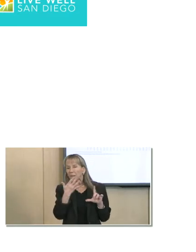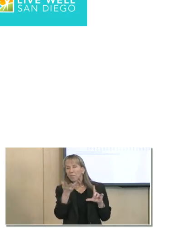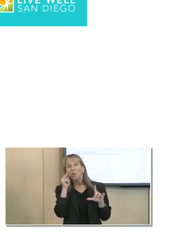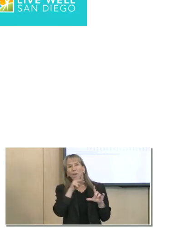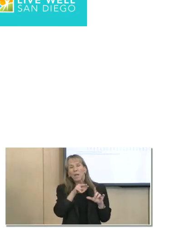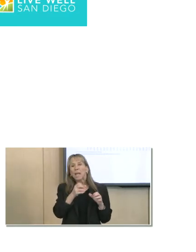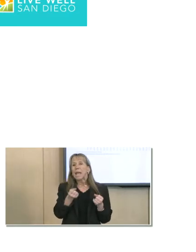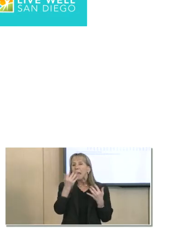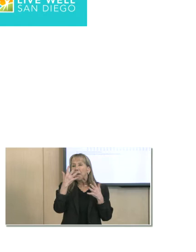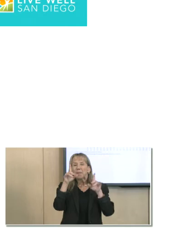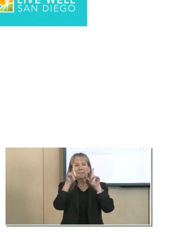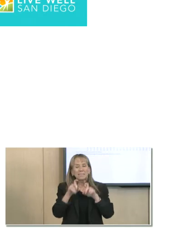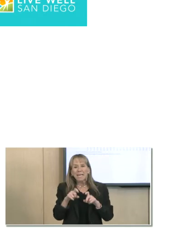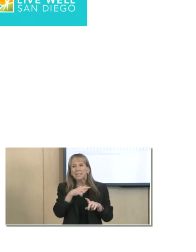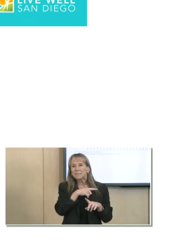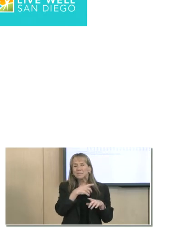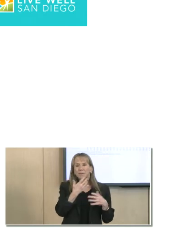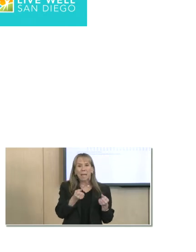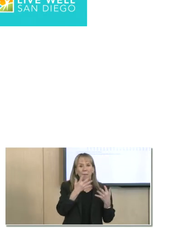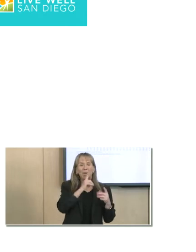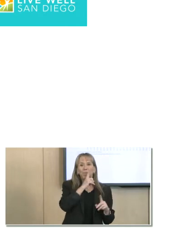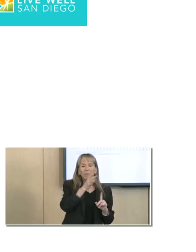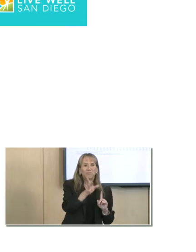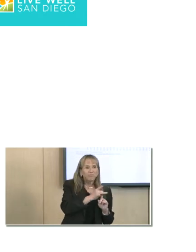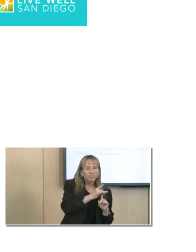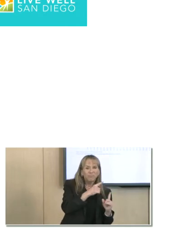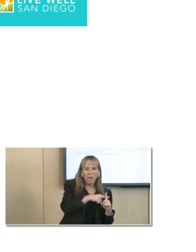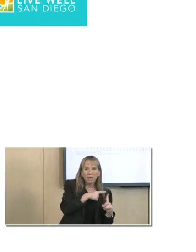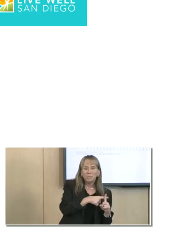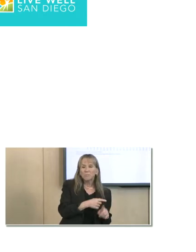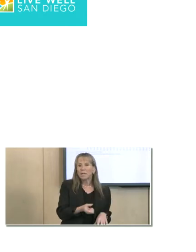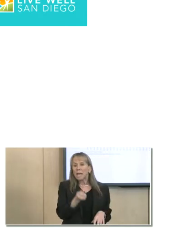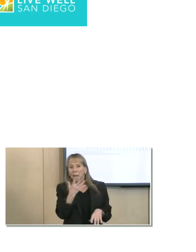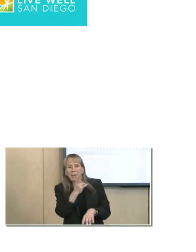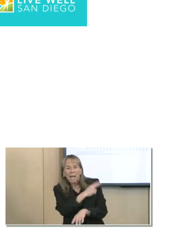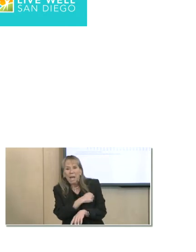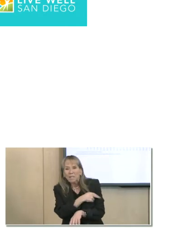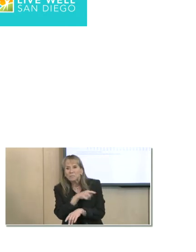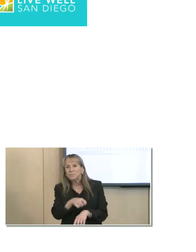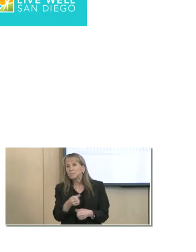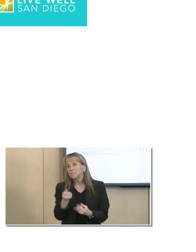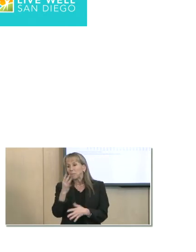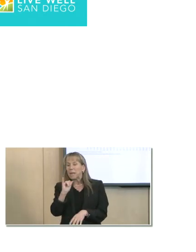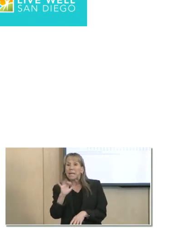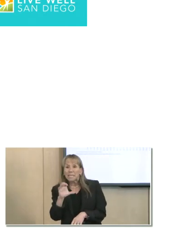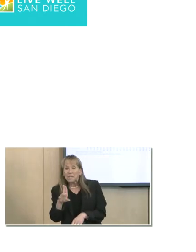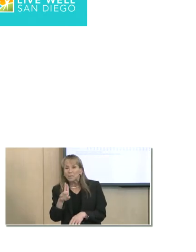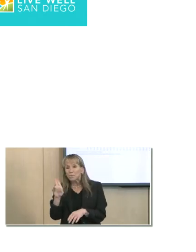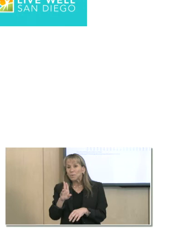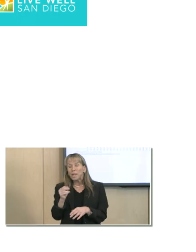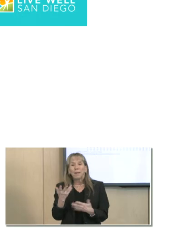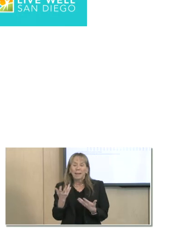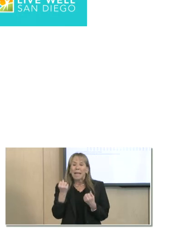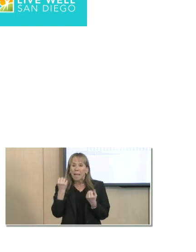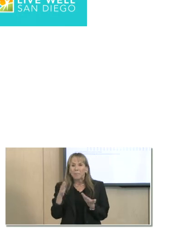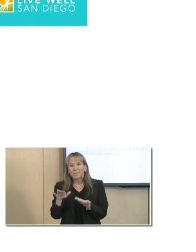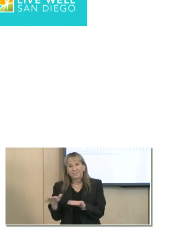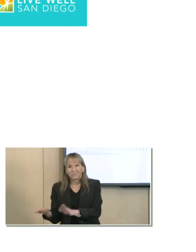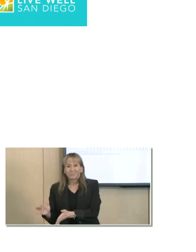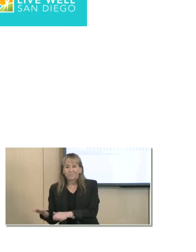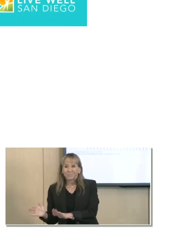positives, our hospitalizations, our intensive care units utilized, and unfortunately the loss of life that you see